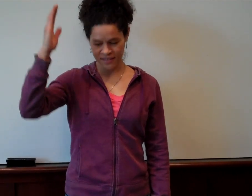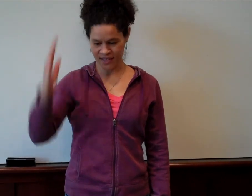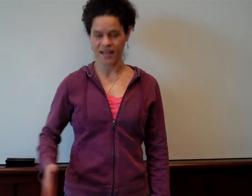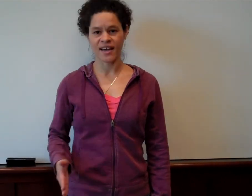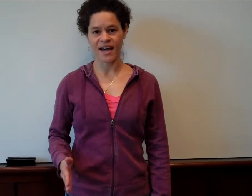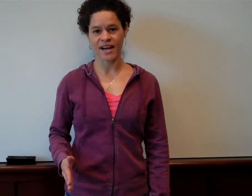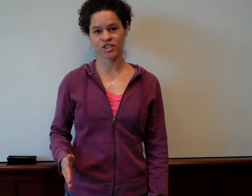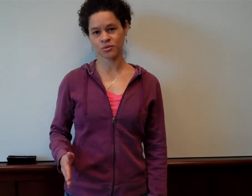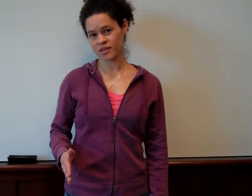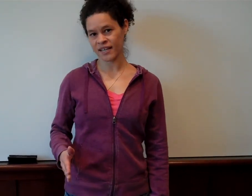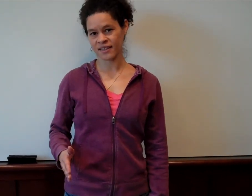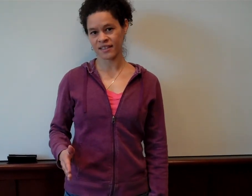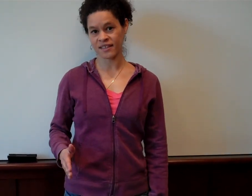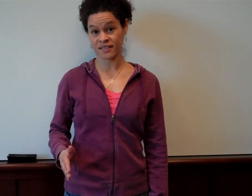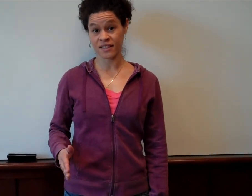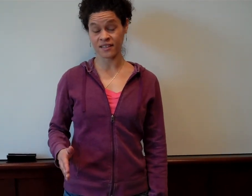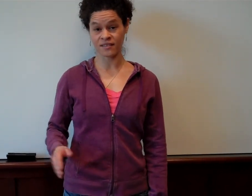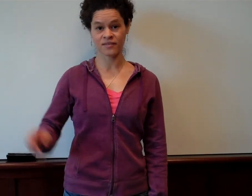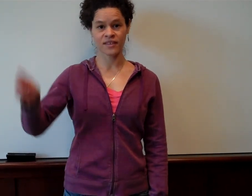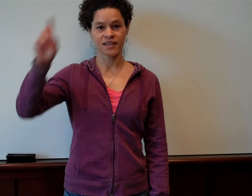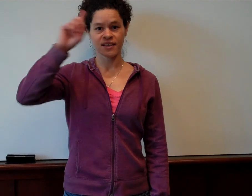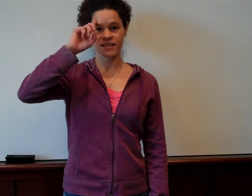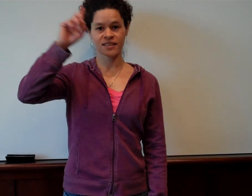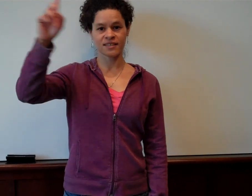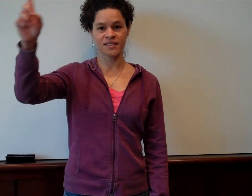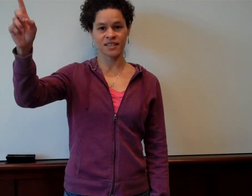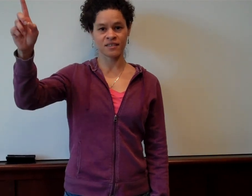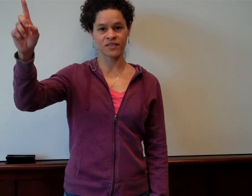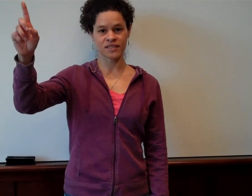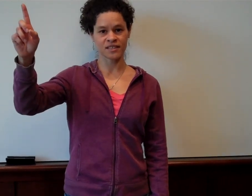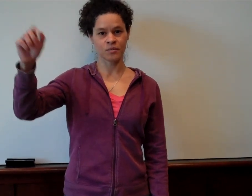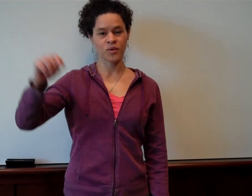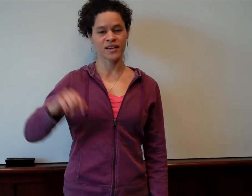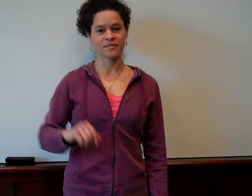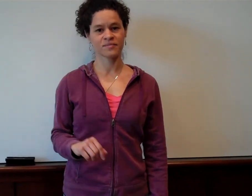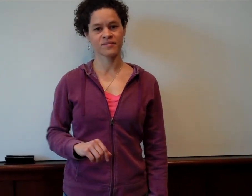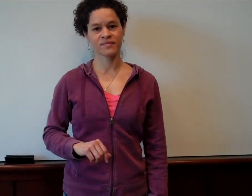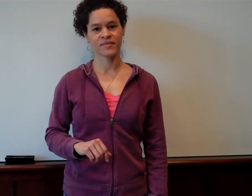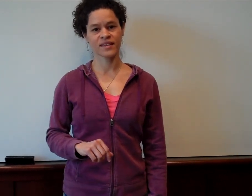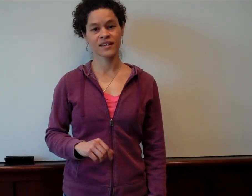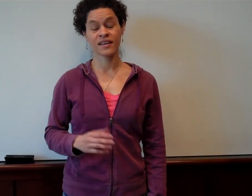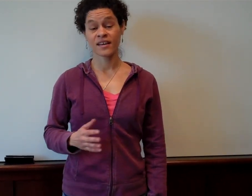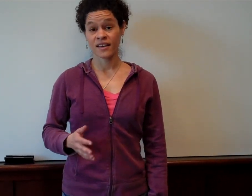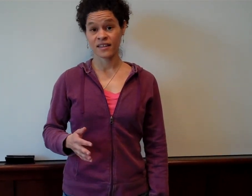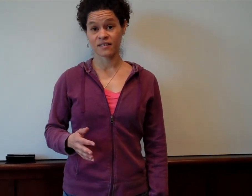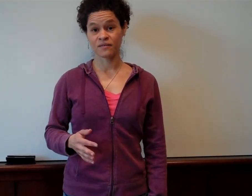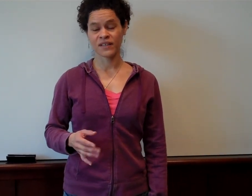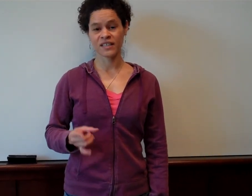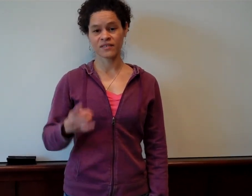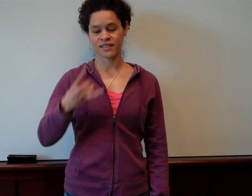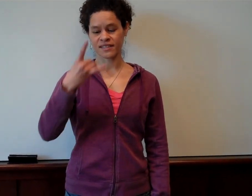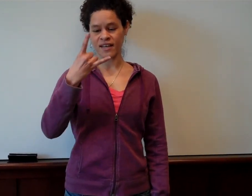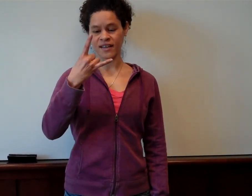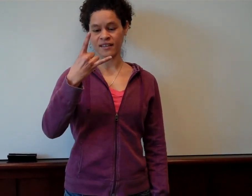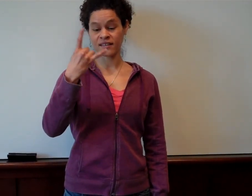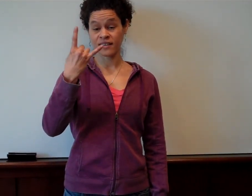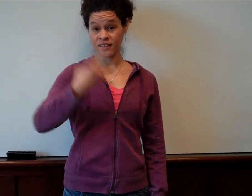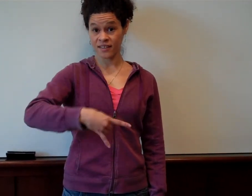not actual like the indicative, it's conceived in some way. The infinitive is signed